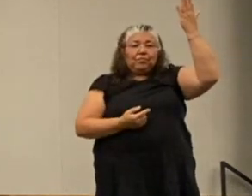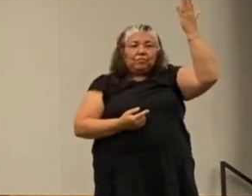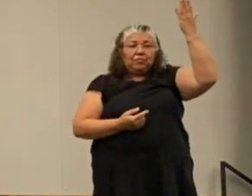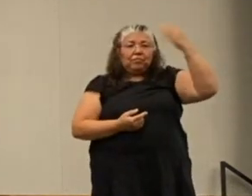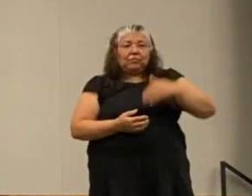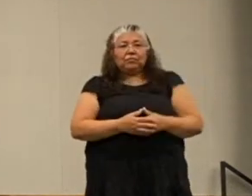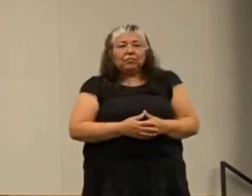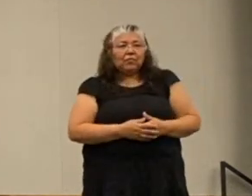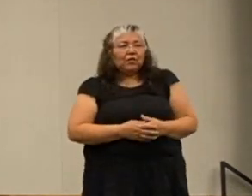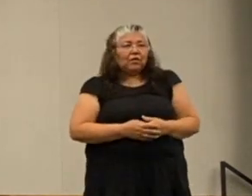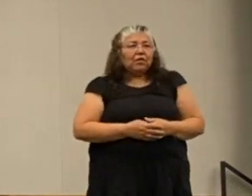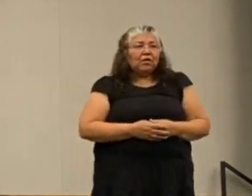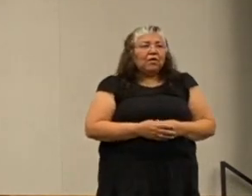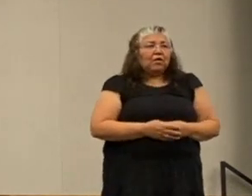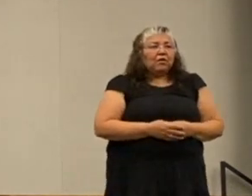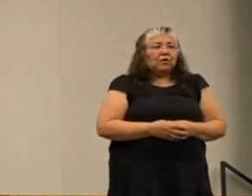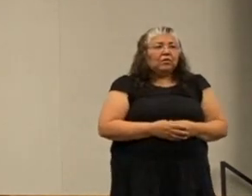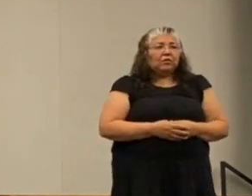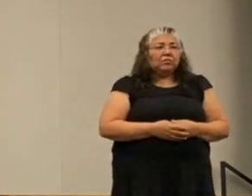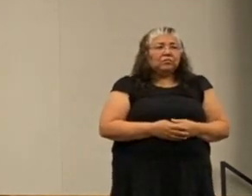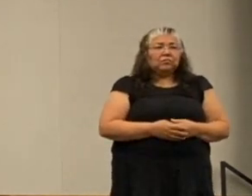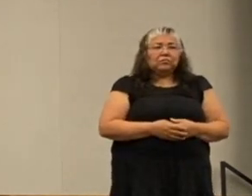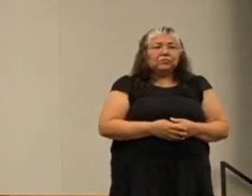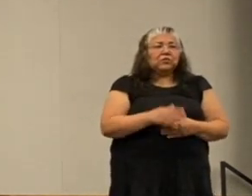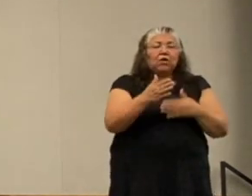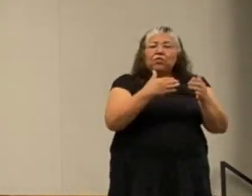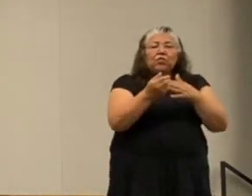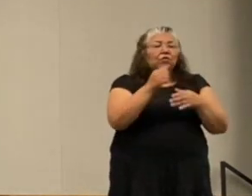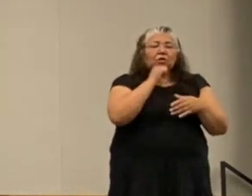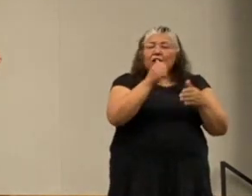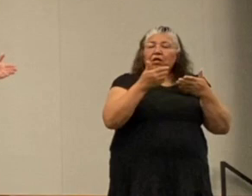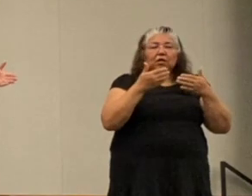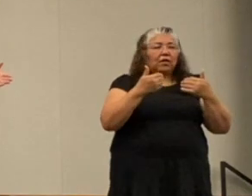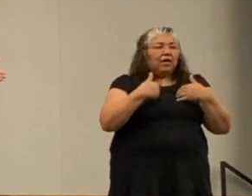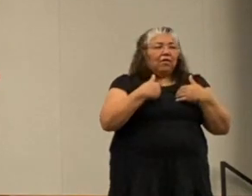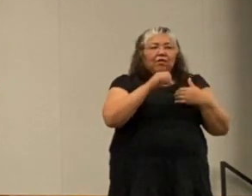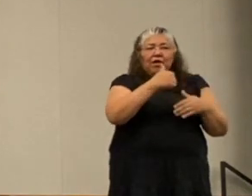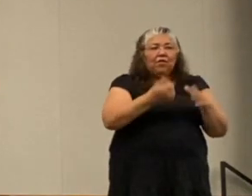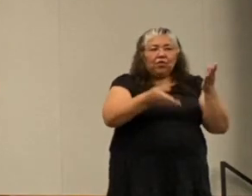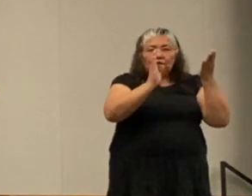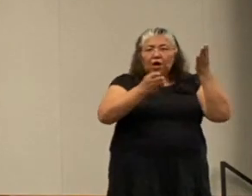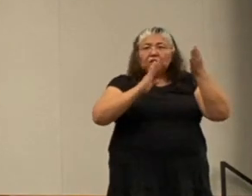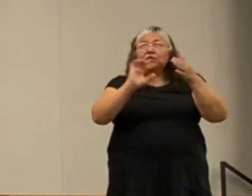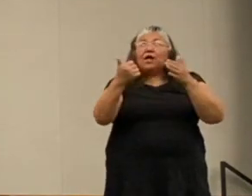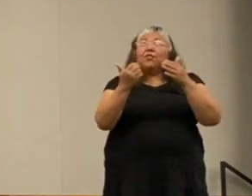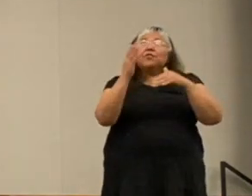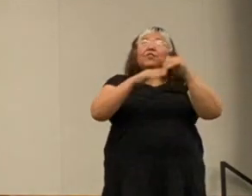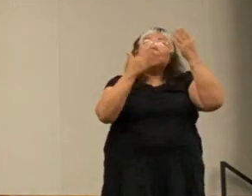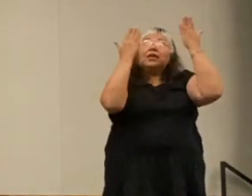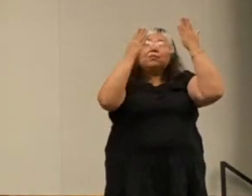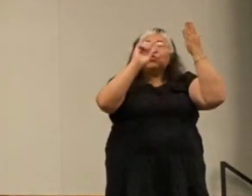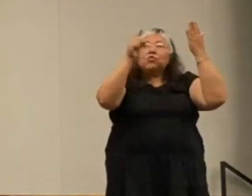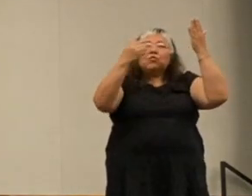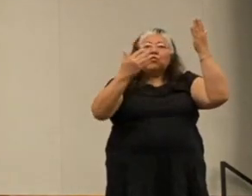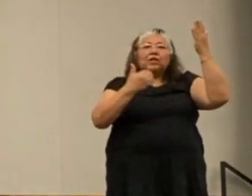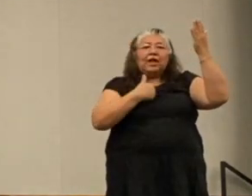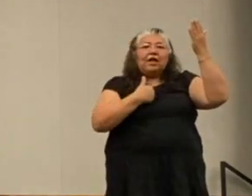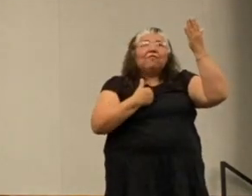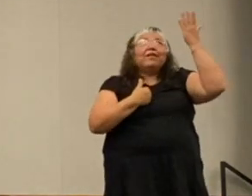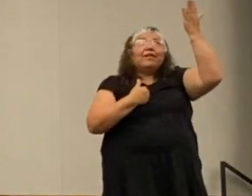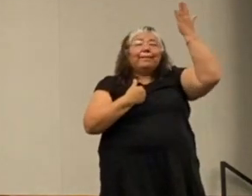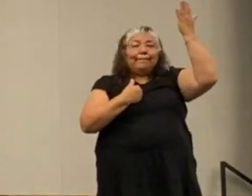rewind that so you can hear that, okay? Right? Though you are not to have any other gods besides him, you are to have him.